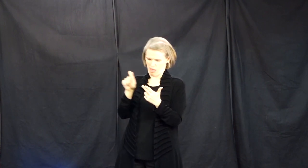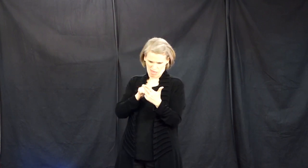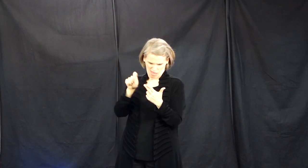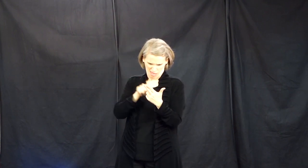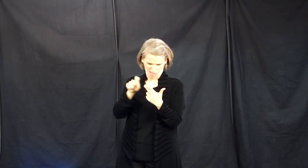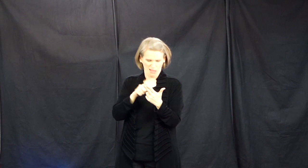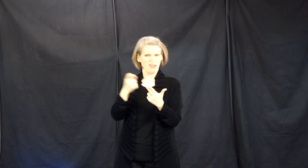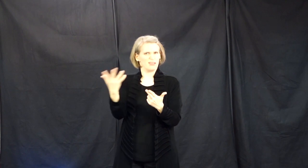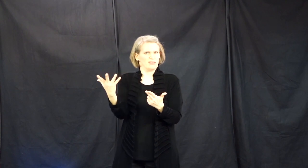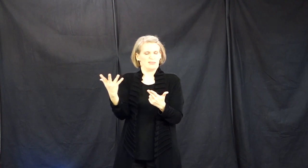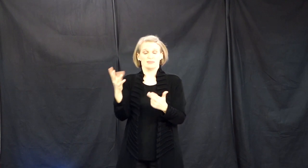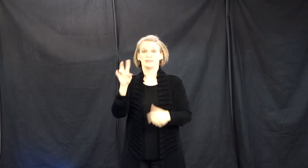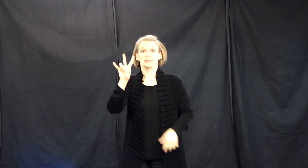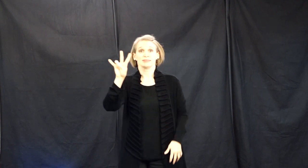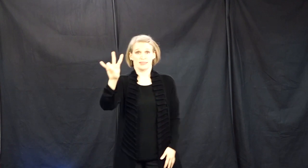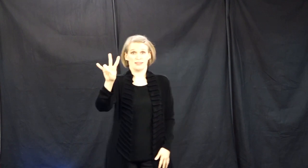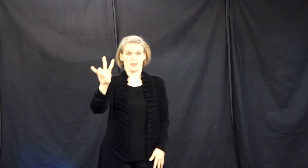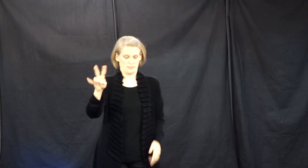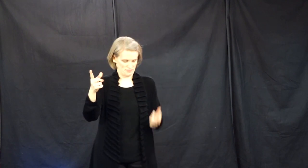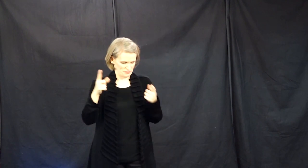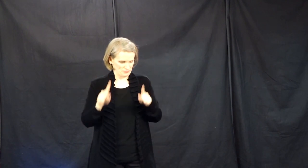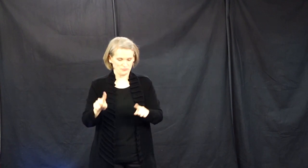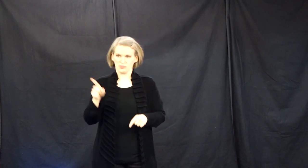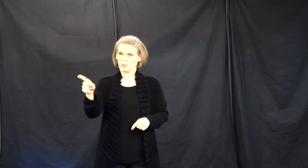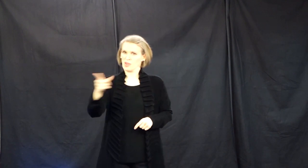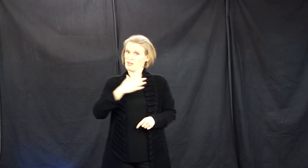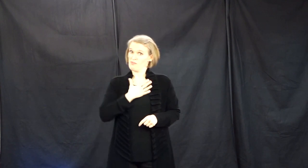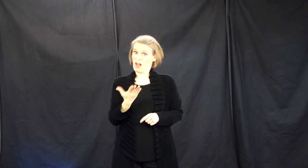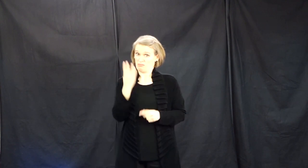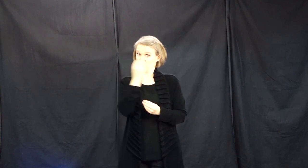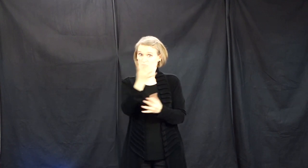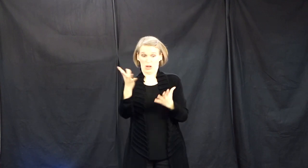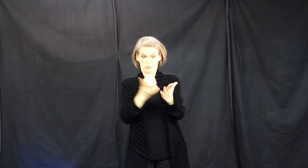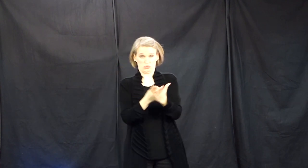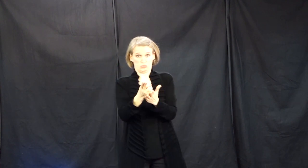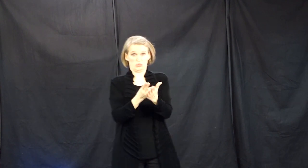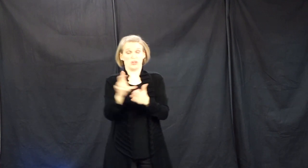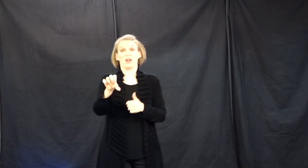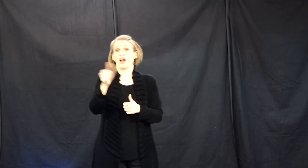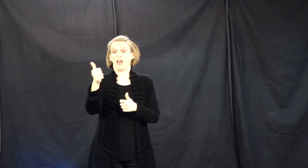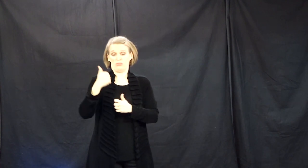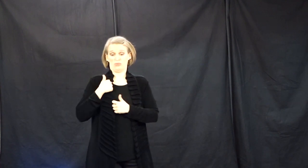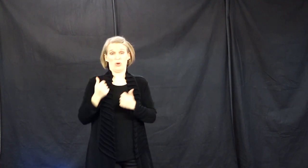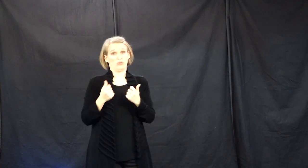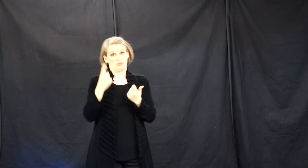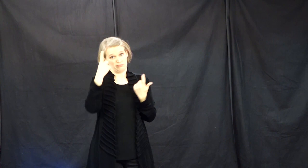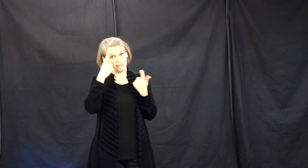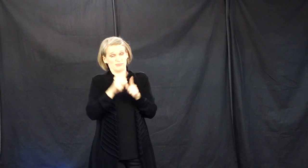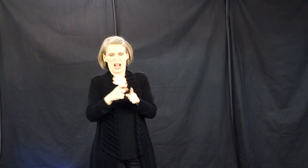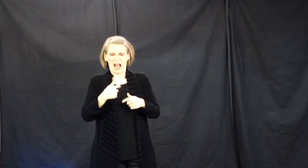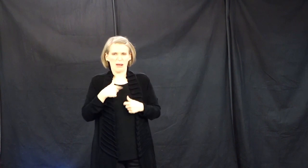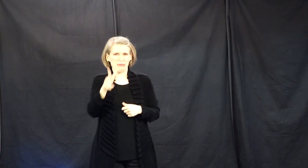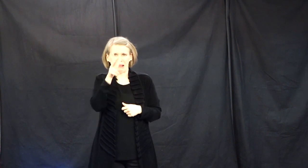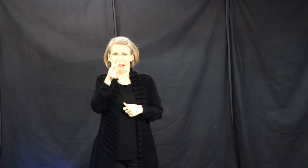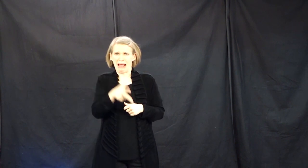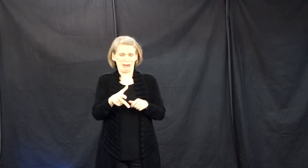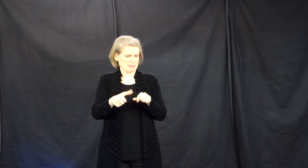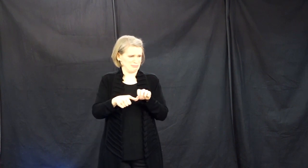with the trigger. 7. Confession time, here's what I got. My fellow soldiers will tell you I'm a terrible shot. Number 8.